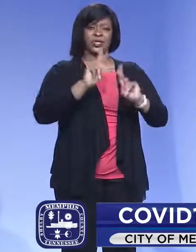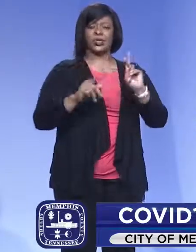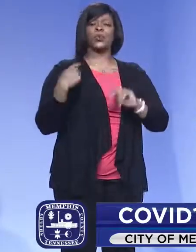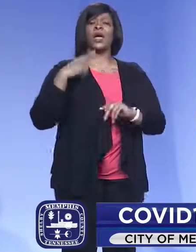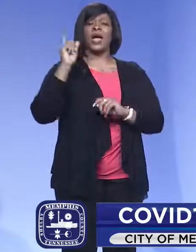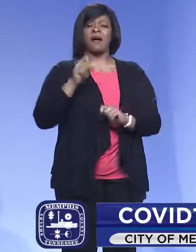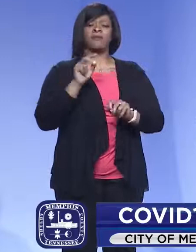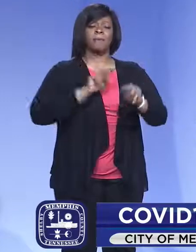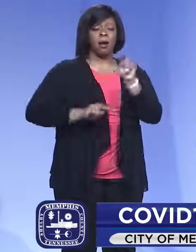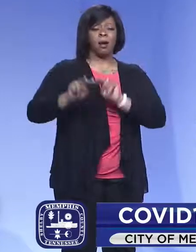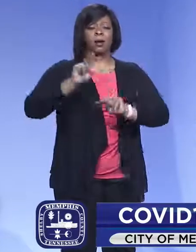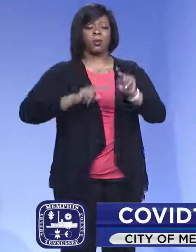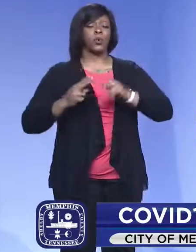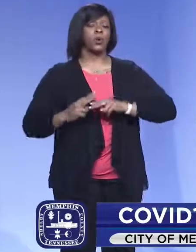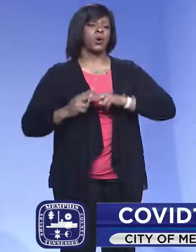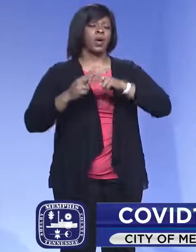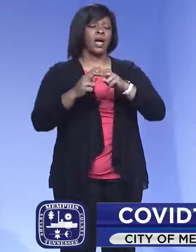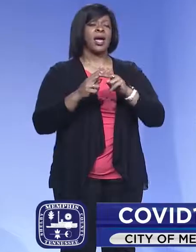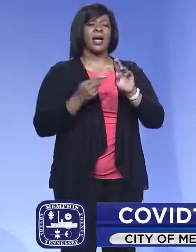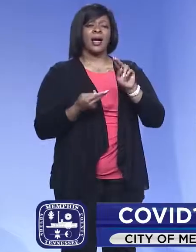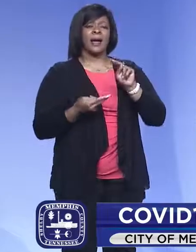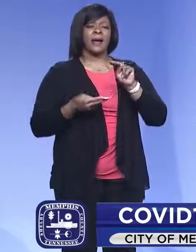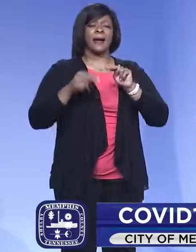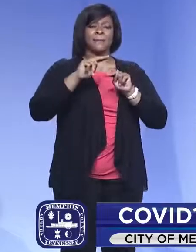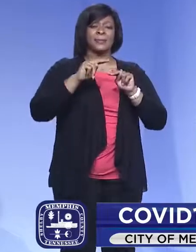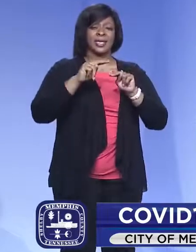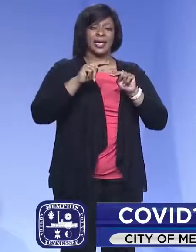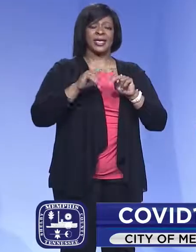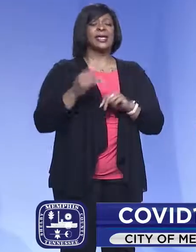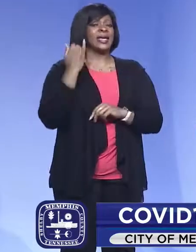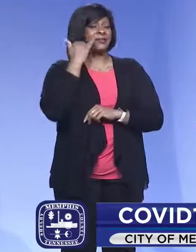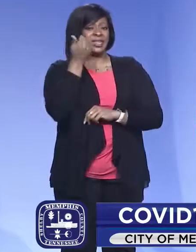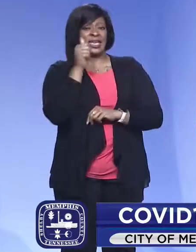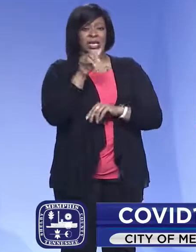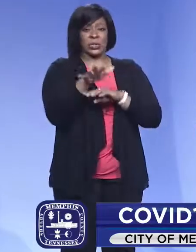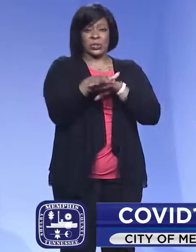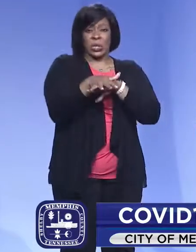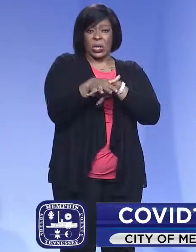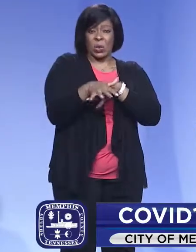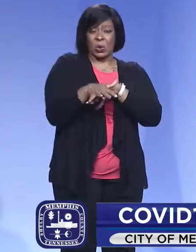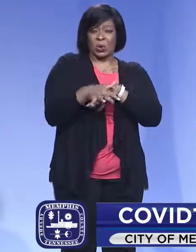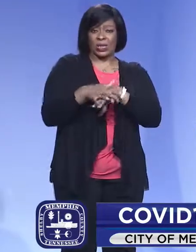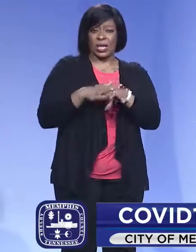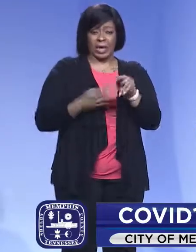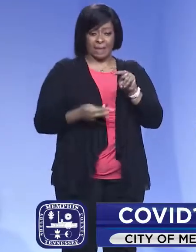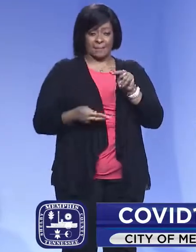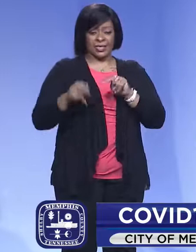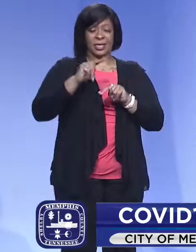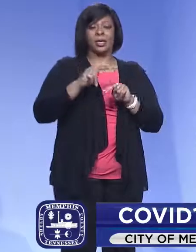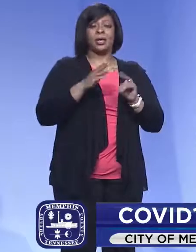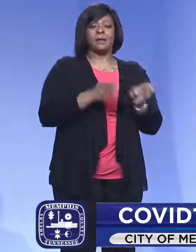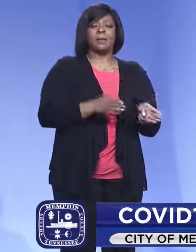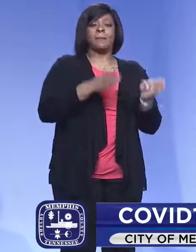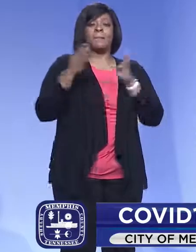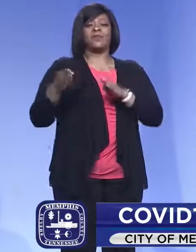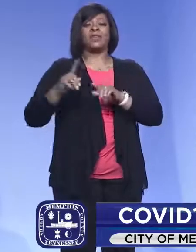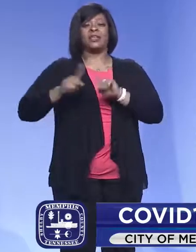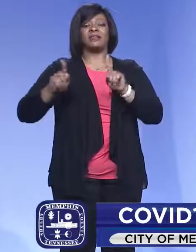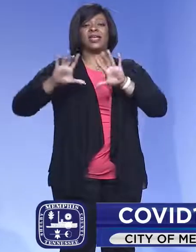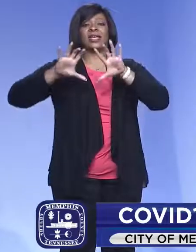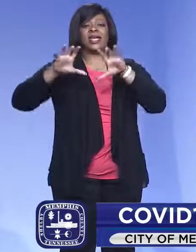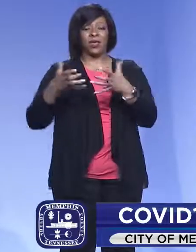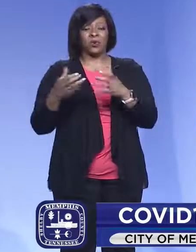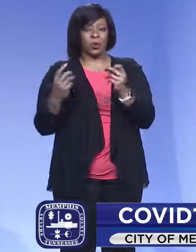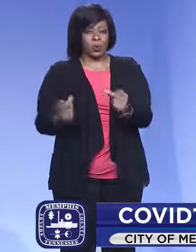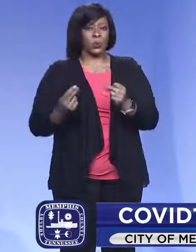have to monitor what we would call uptake. And if there's any slowing down of the uptake, be able to move into another category